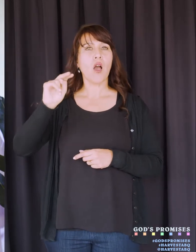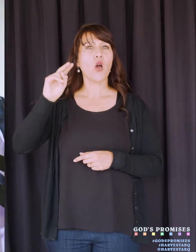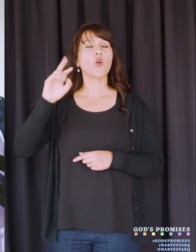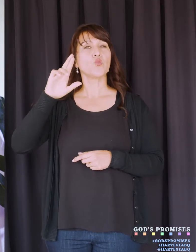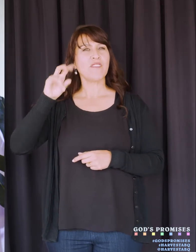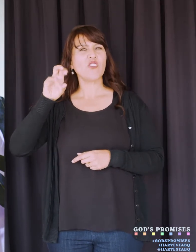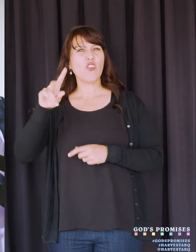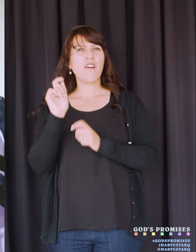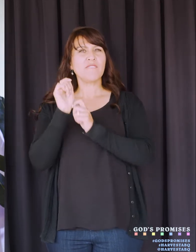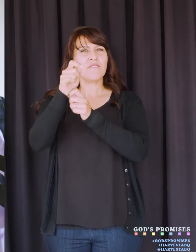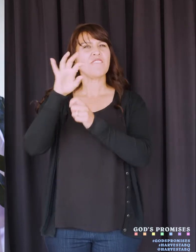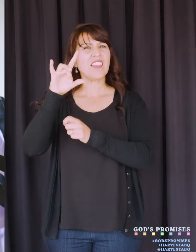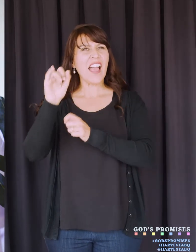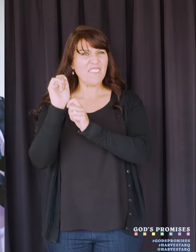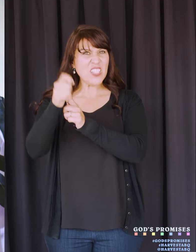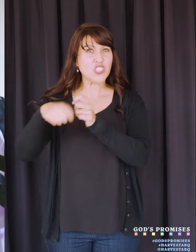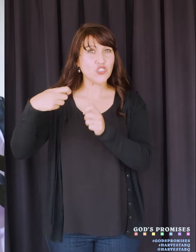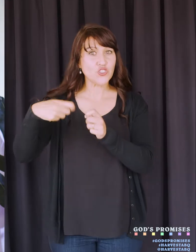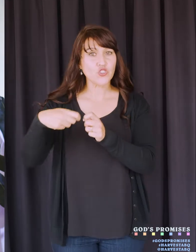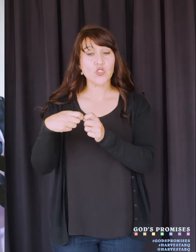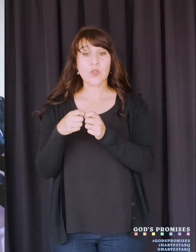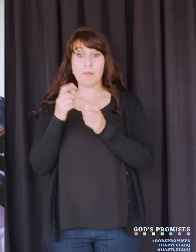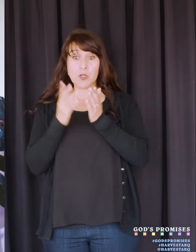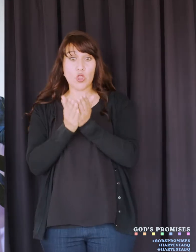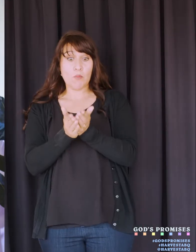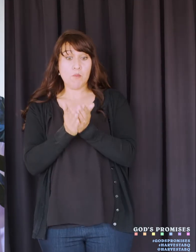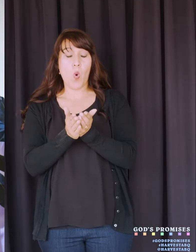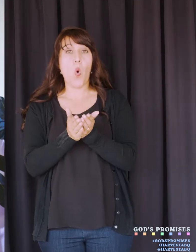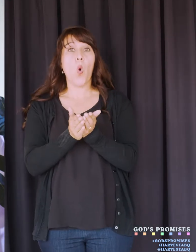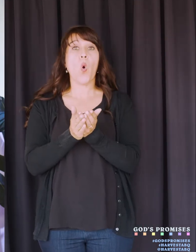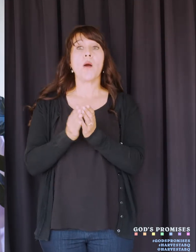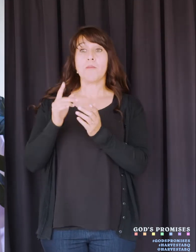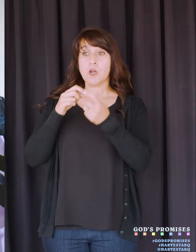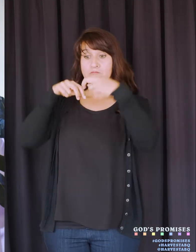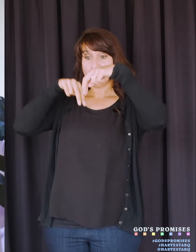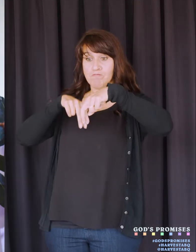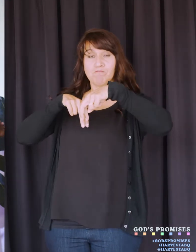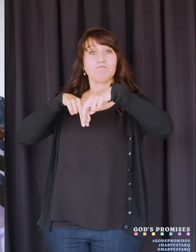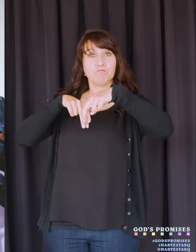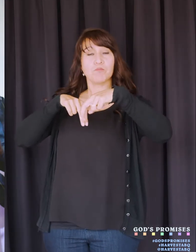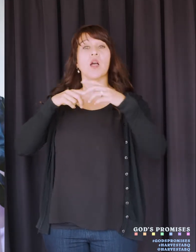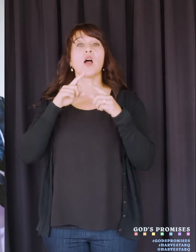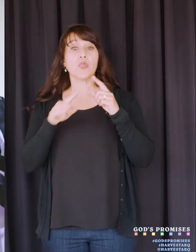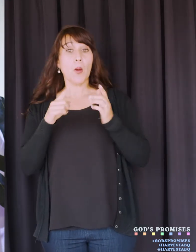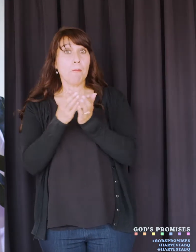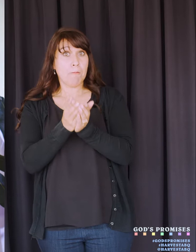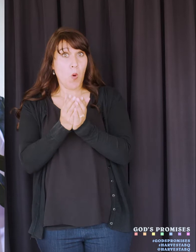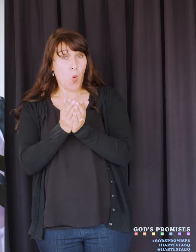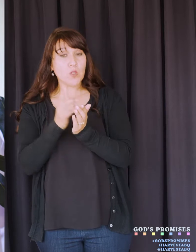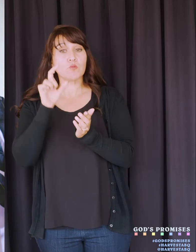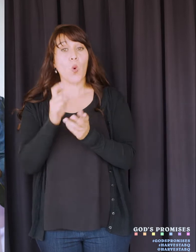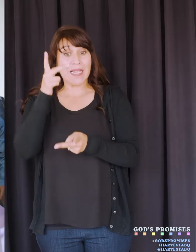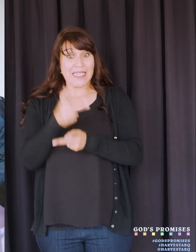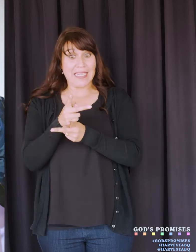the boats are set up in a way where the guide is in the middle and there's a fisherman on each end of the boat. And the boats are built to keep